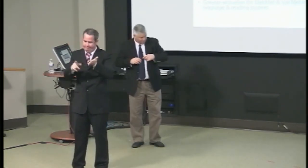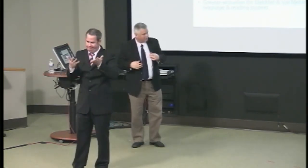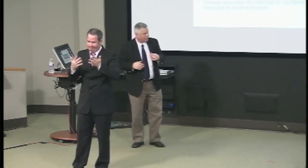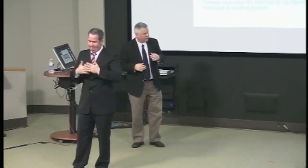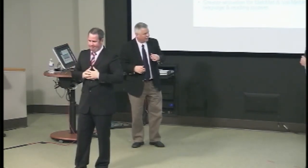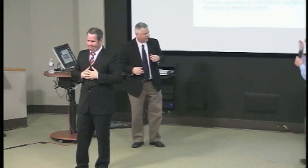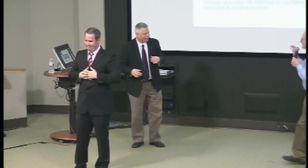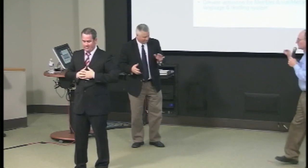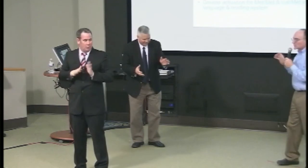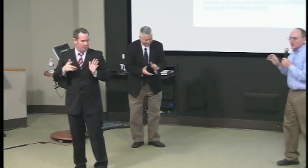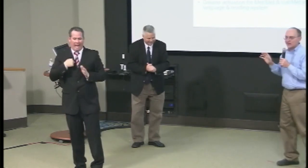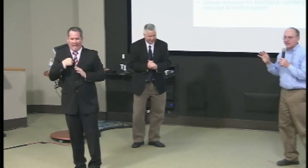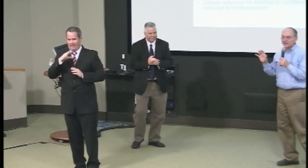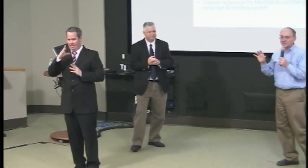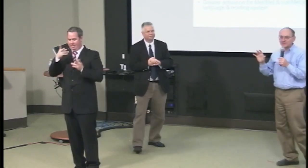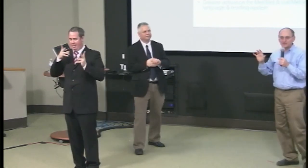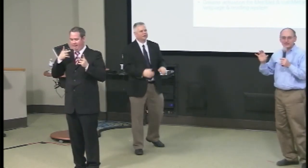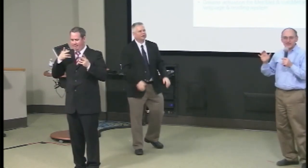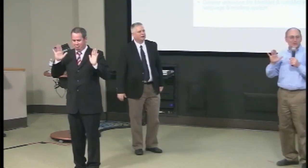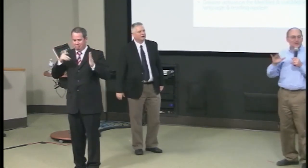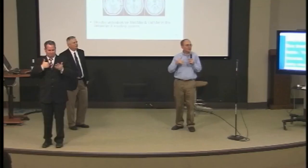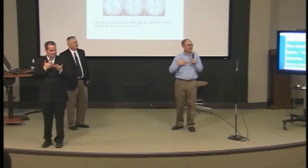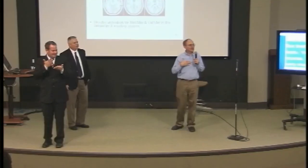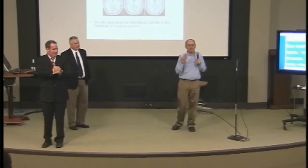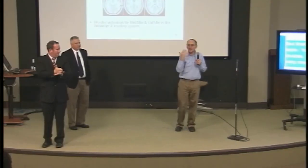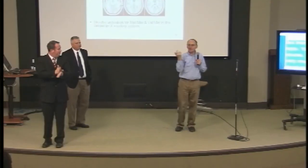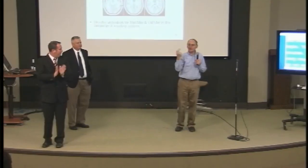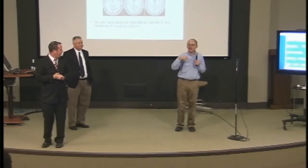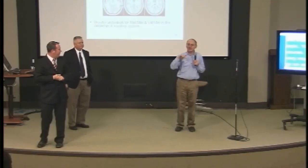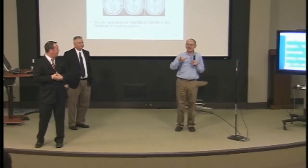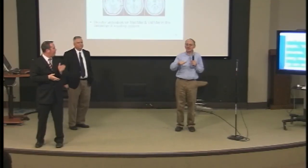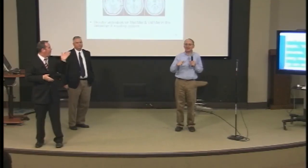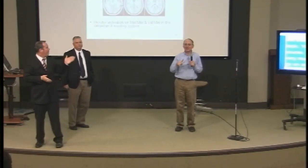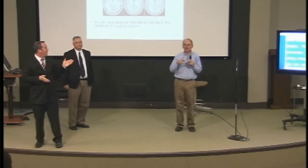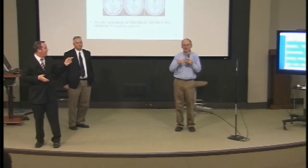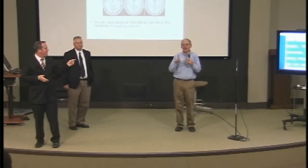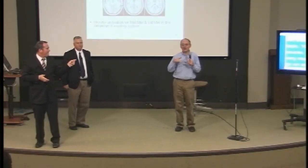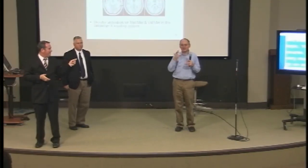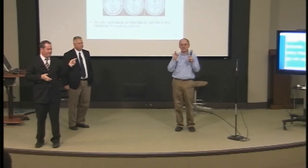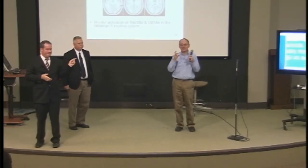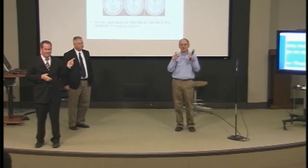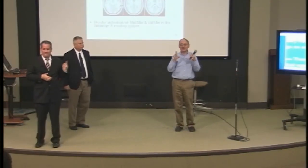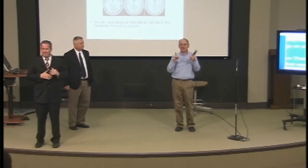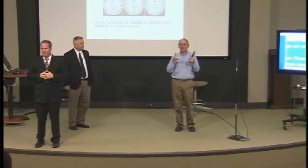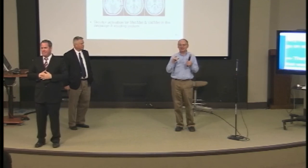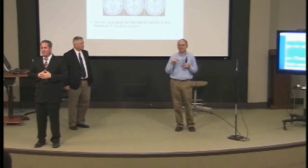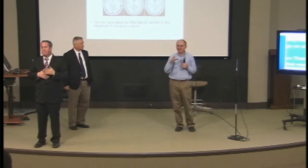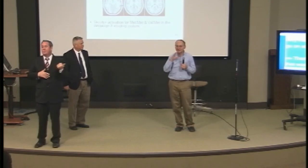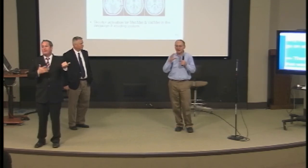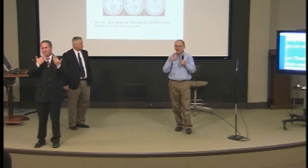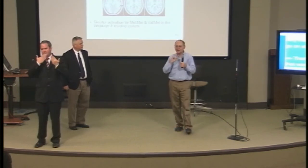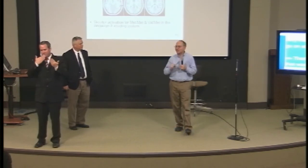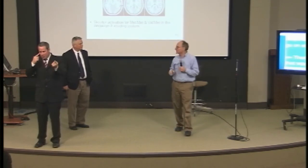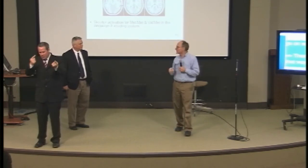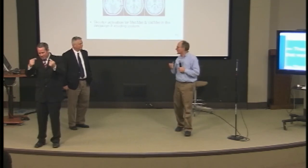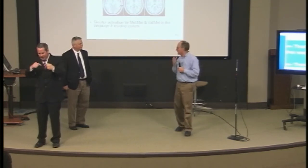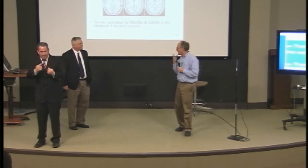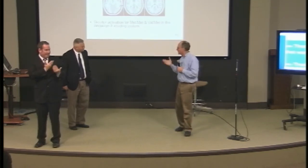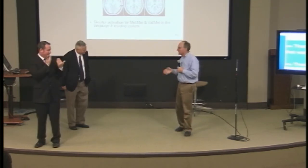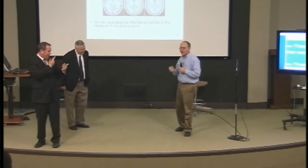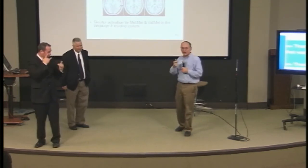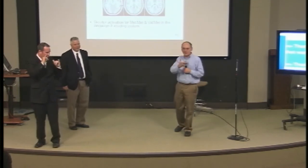Okay, thank you, Ken. That was great. Thank you. Everyone, thank you for coming and staying. It was a very stimulating